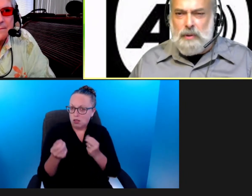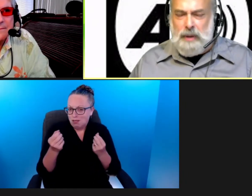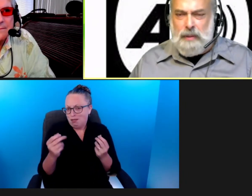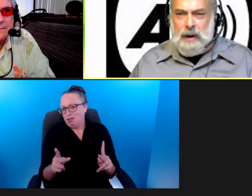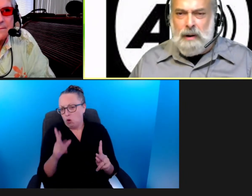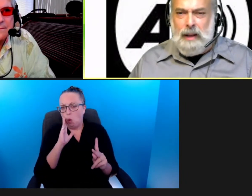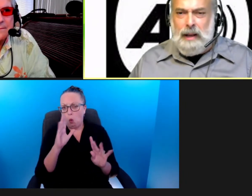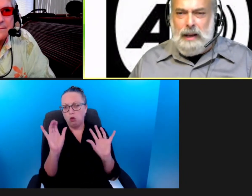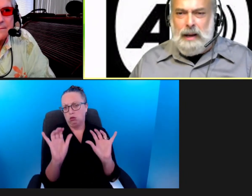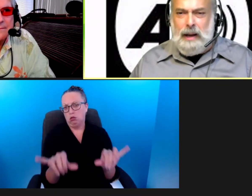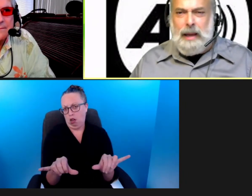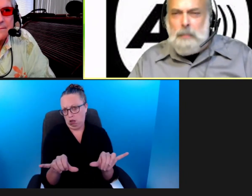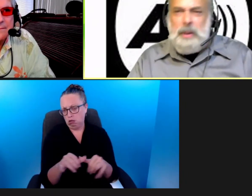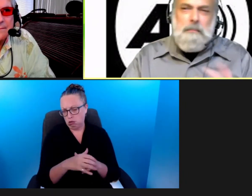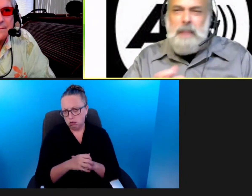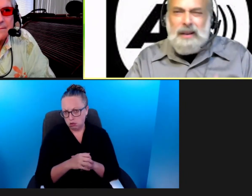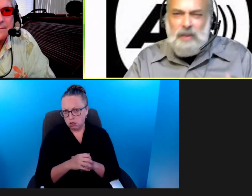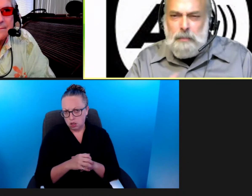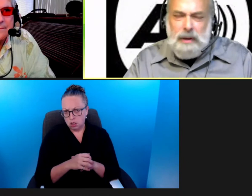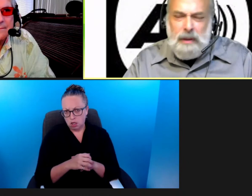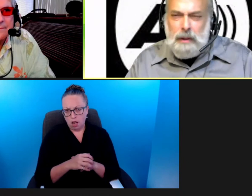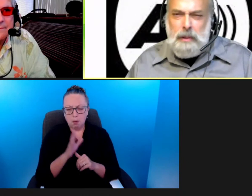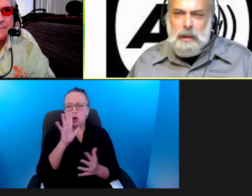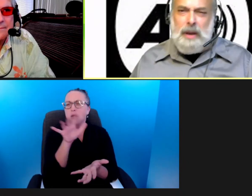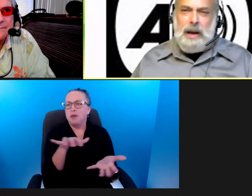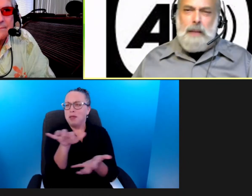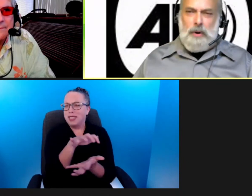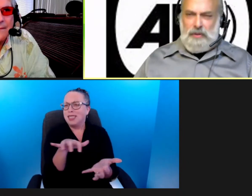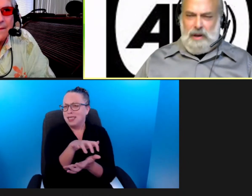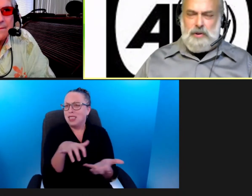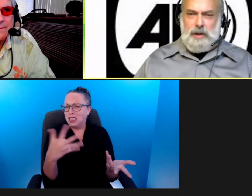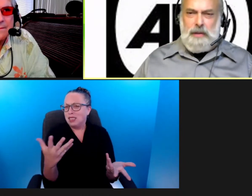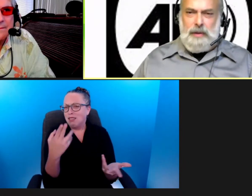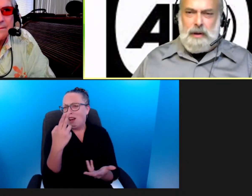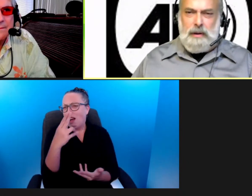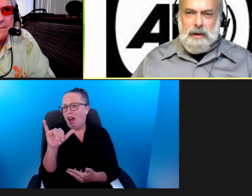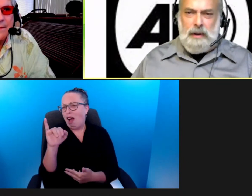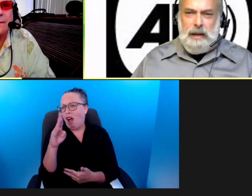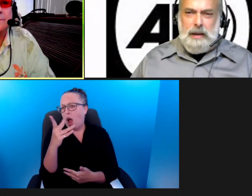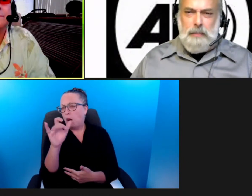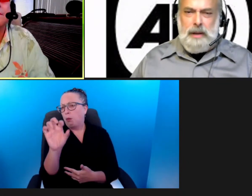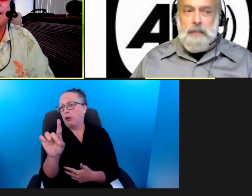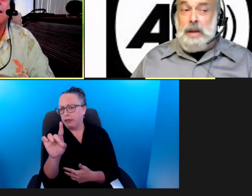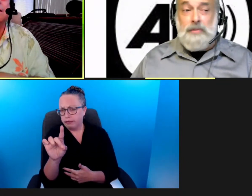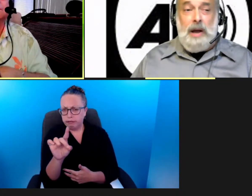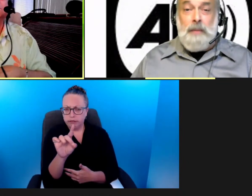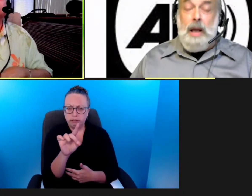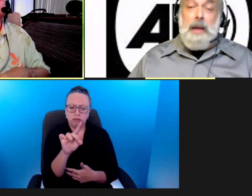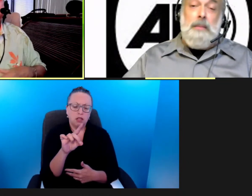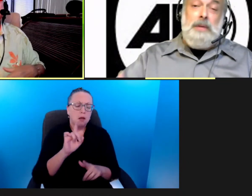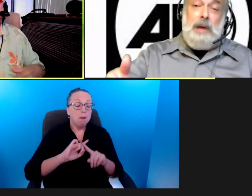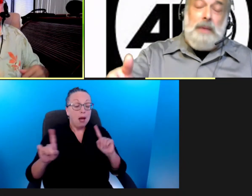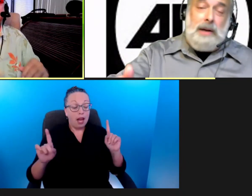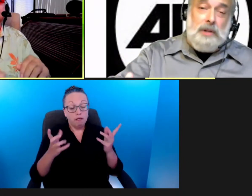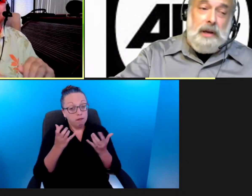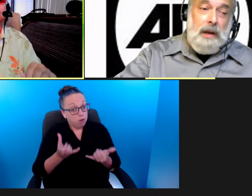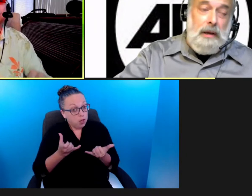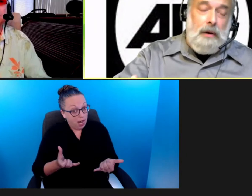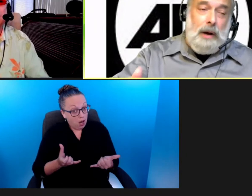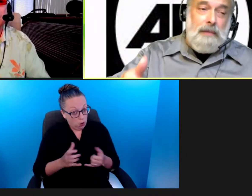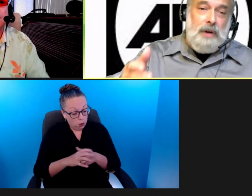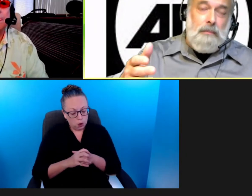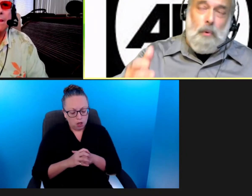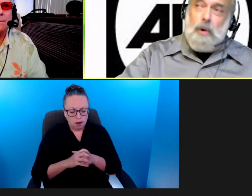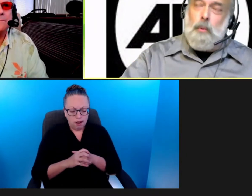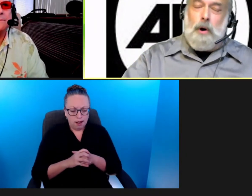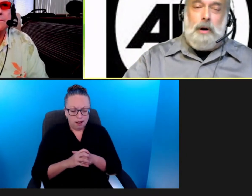opportunities will still be there, and they'll be mixed. There'll be a hybridization, I think. But in the meantime, actually,